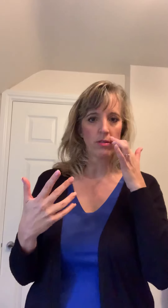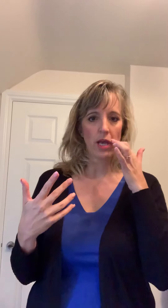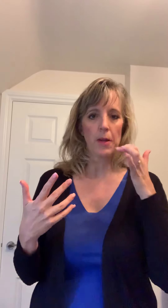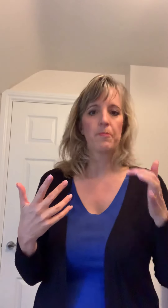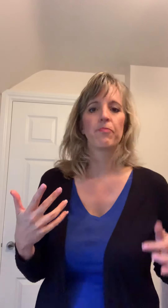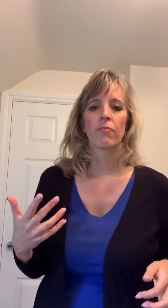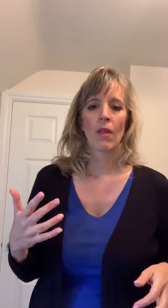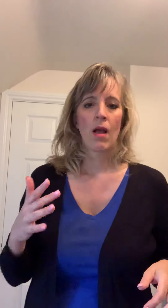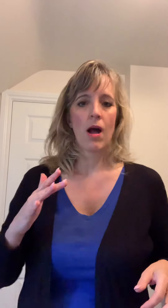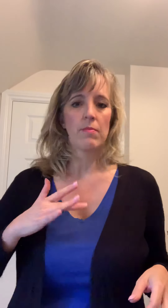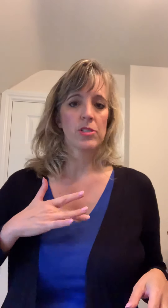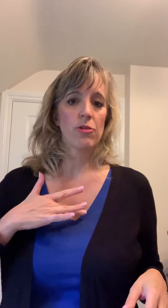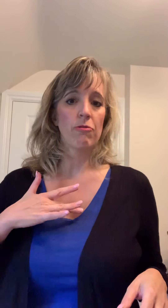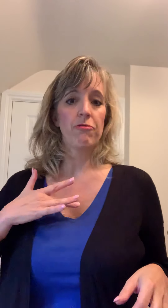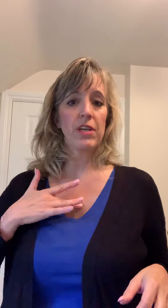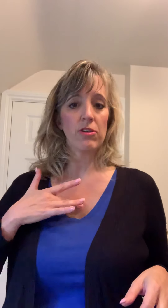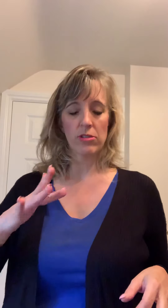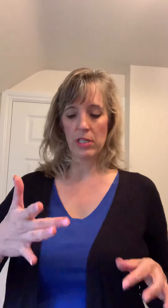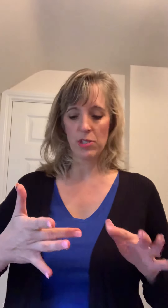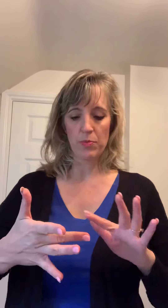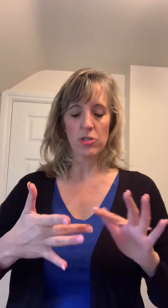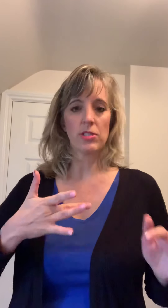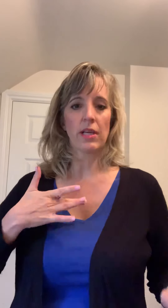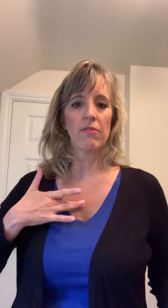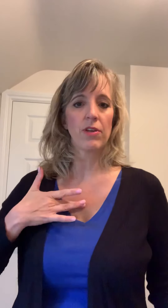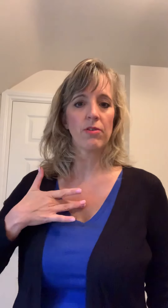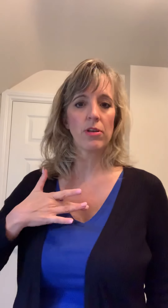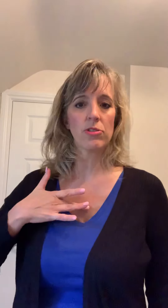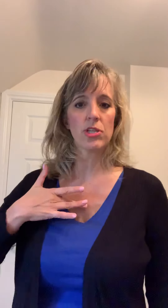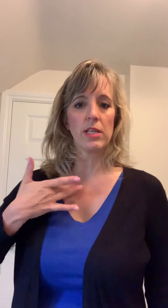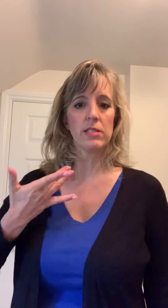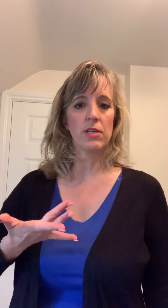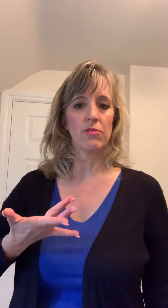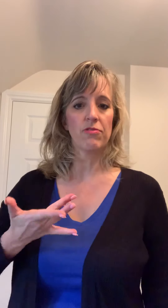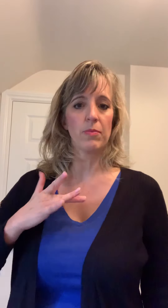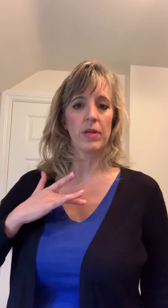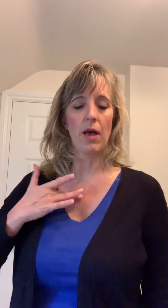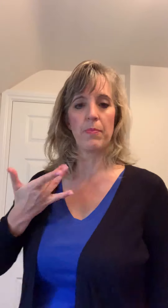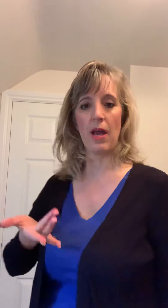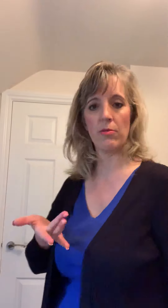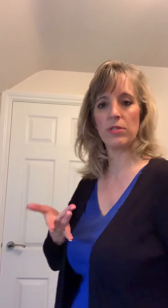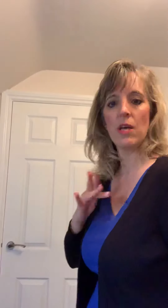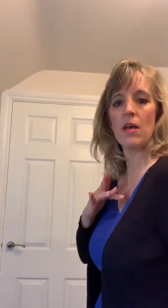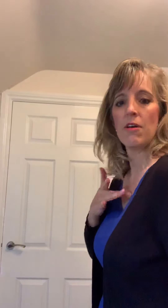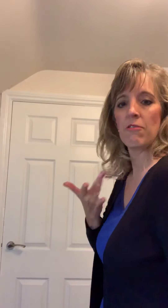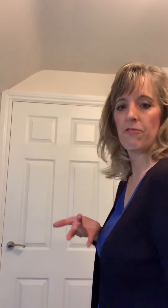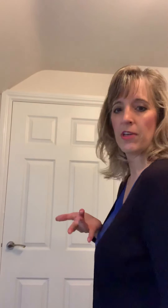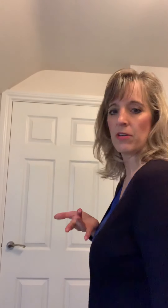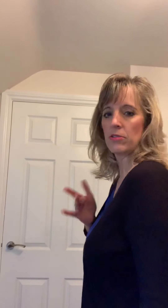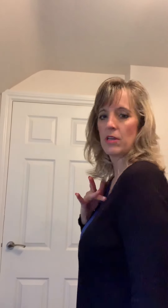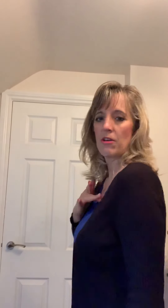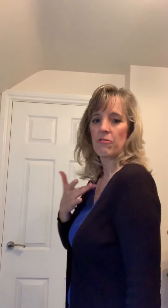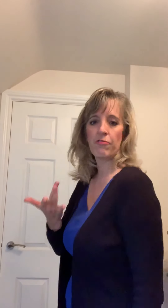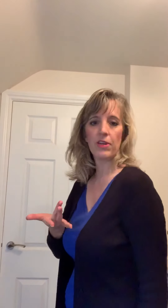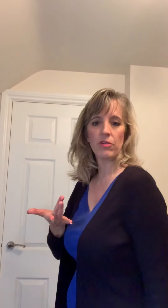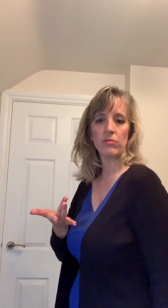okay? So feel is you put your second finger on your chest and you flip it up and out. Feel, feel.